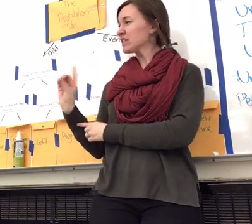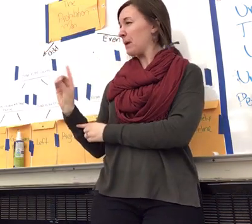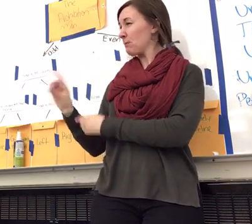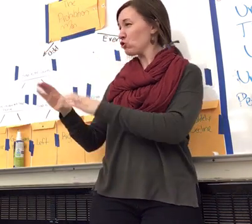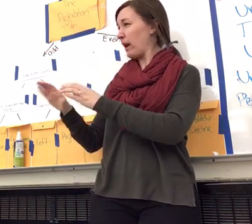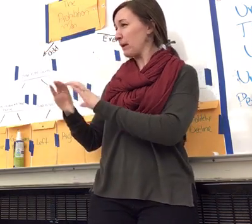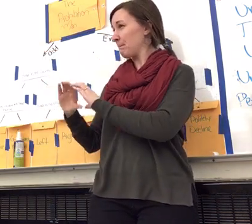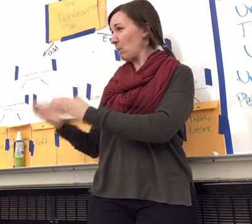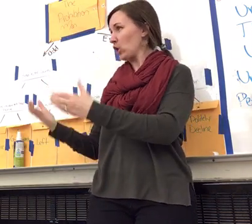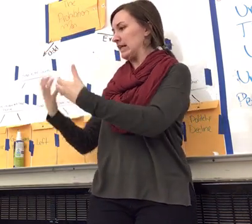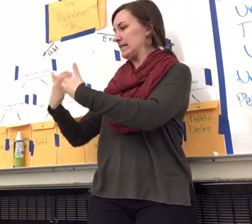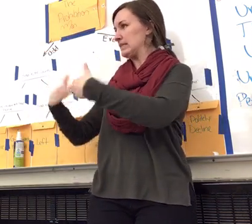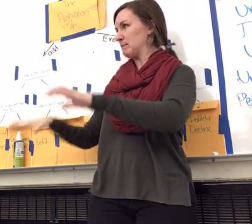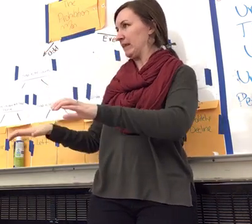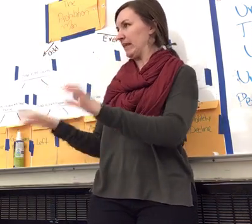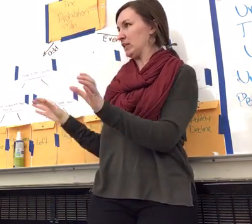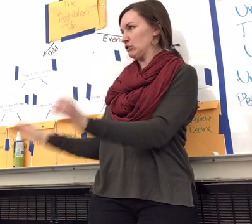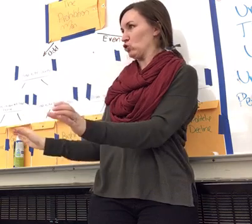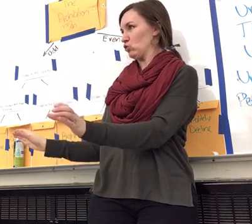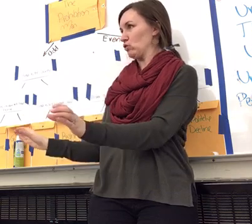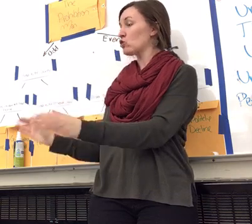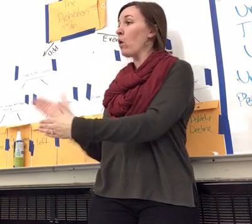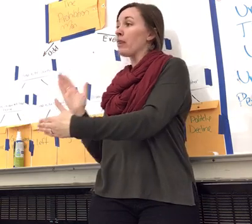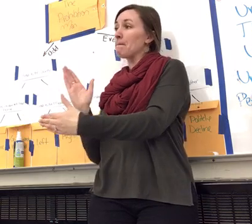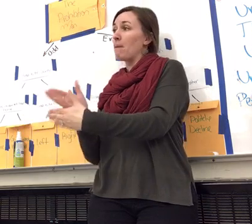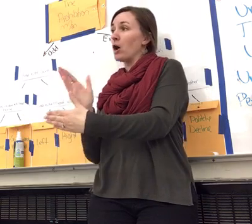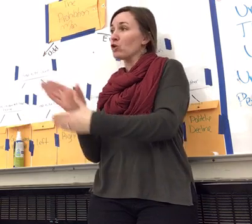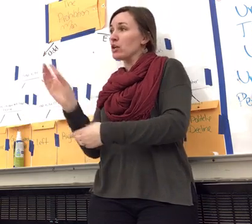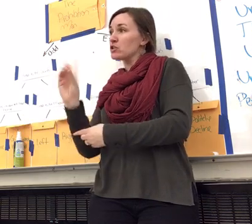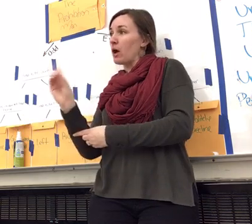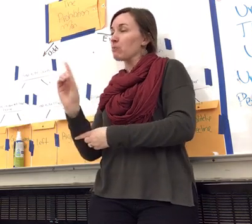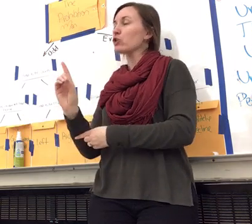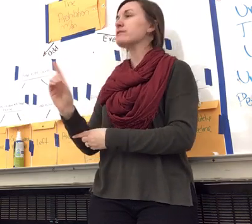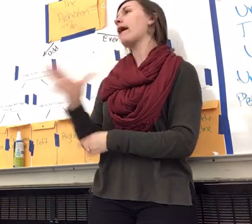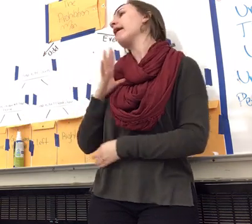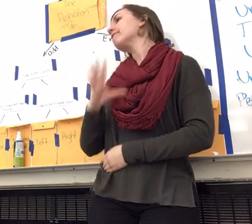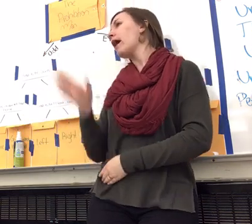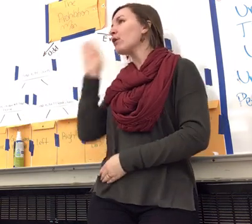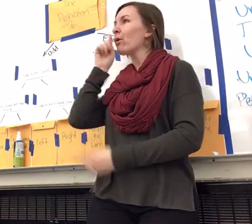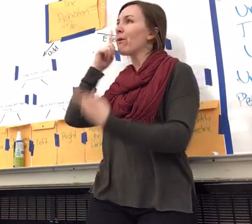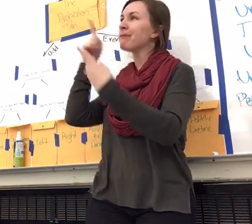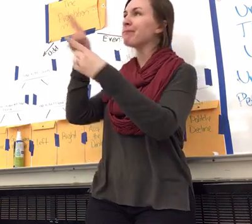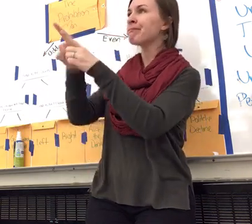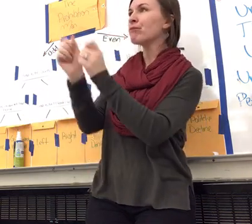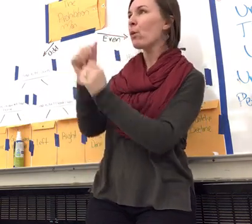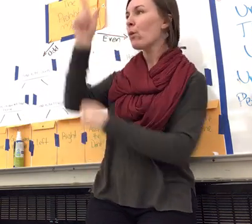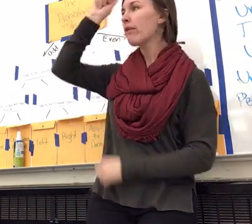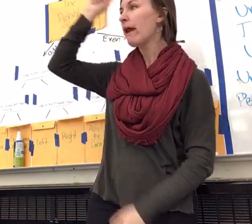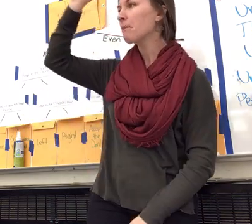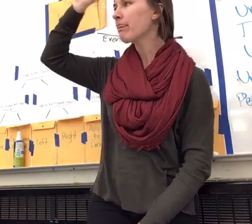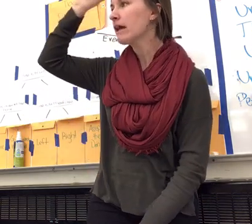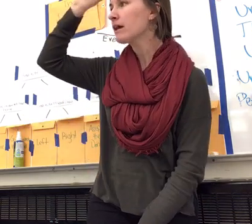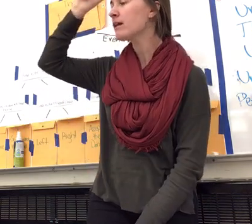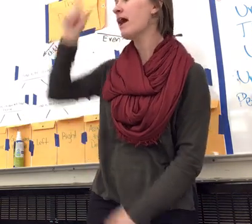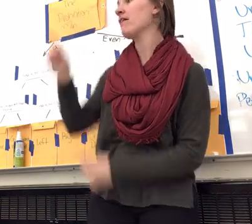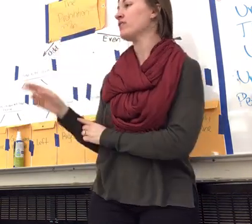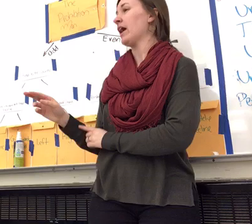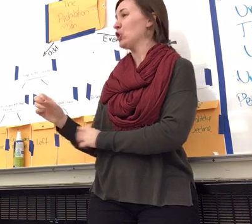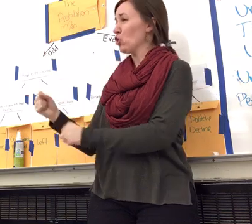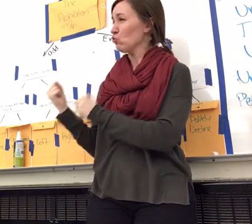follow Lincoln's plan. That's going to say we're going to be more compromising. And then you have the radical Republicans that are going to do anything and everything